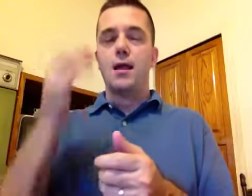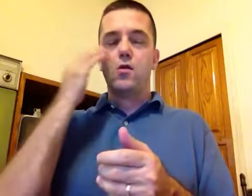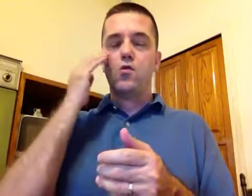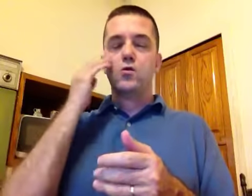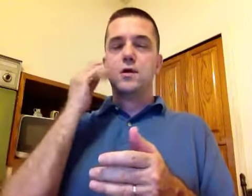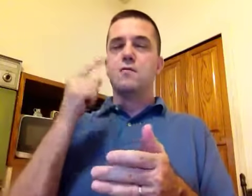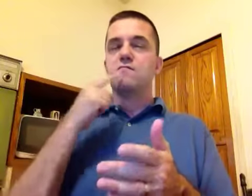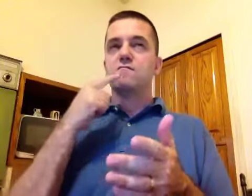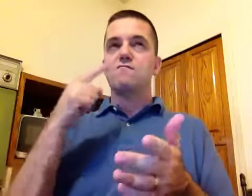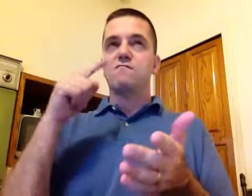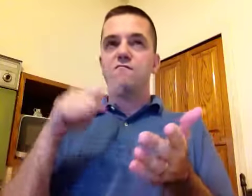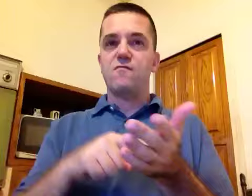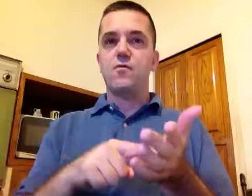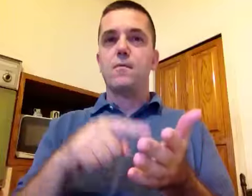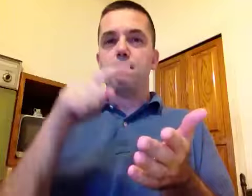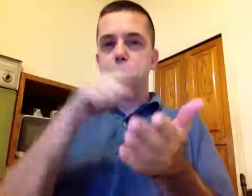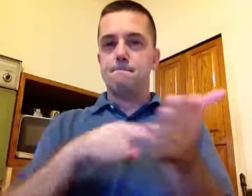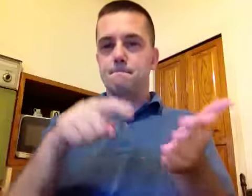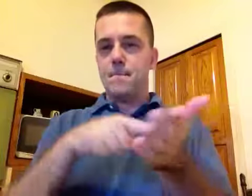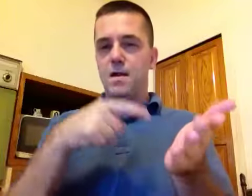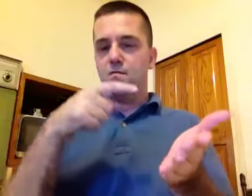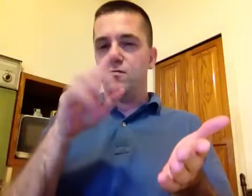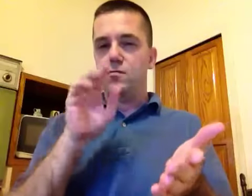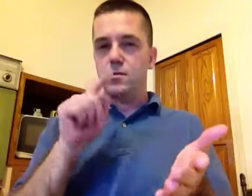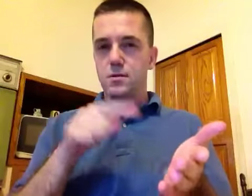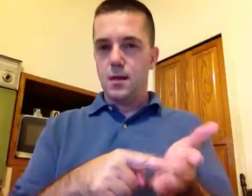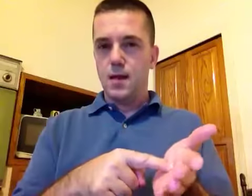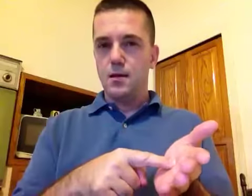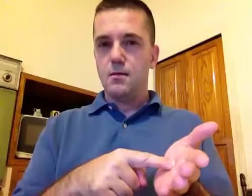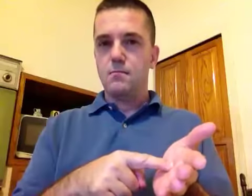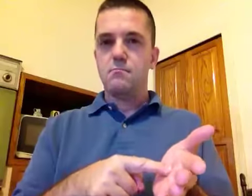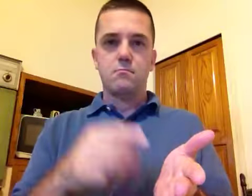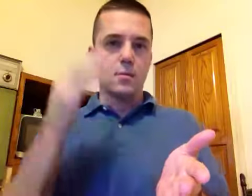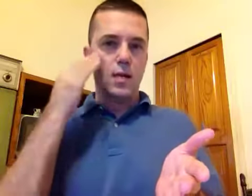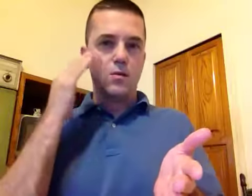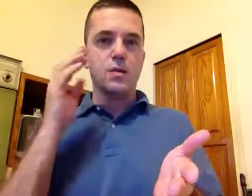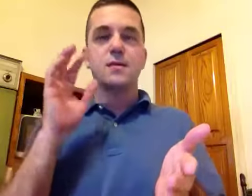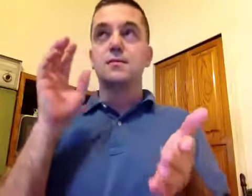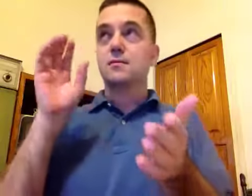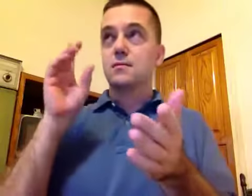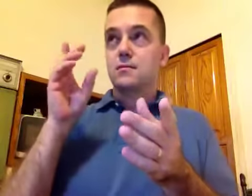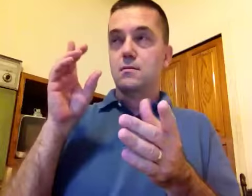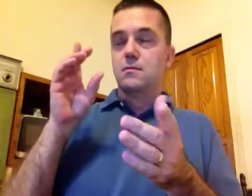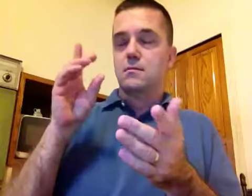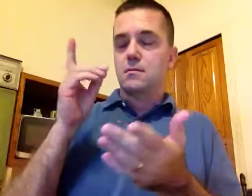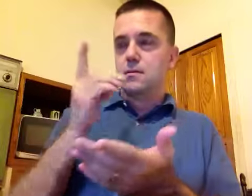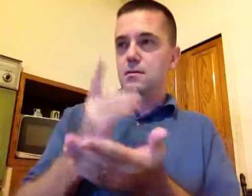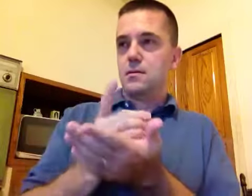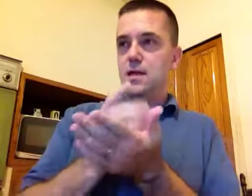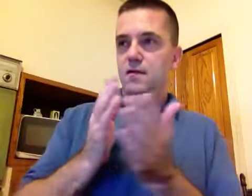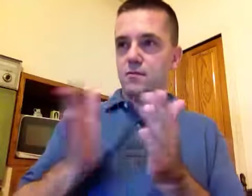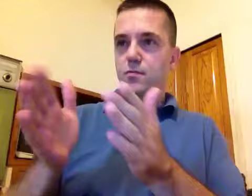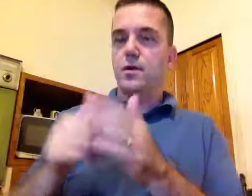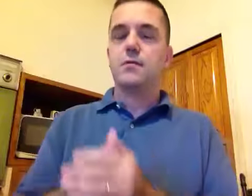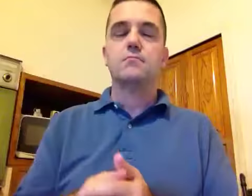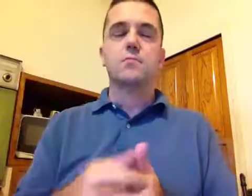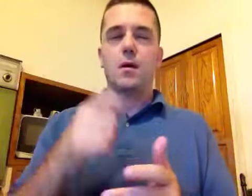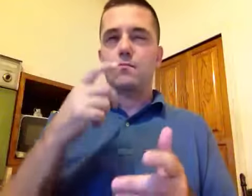and I've explained that to him, and he knows that's the Dave Ramsey way. So I'm just trying to reconcile what he